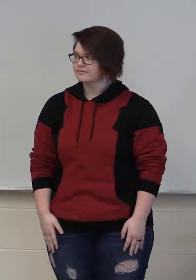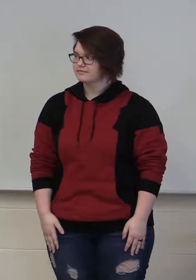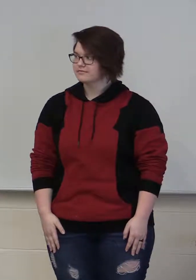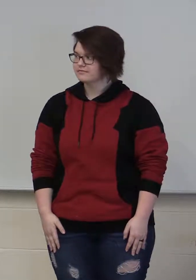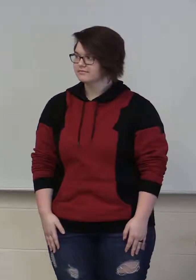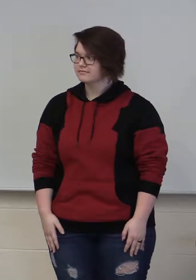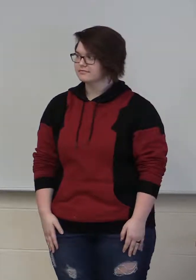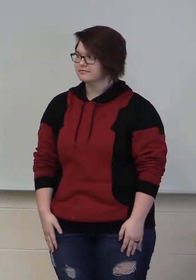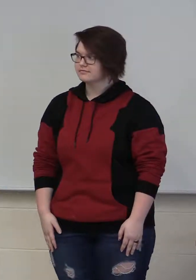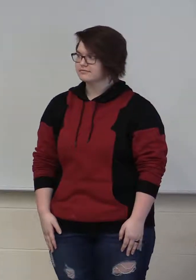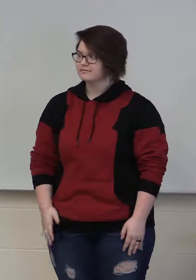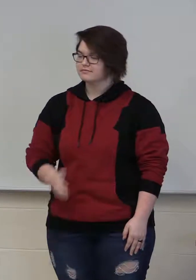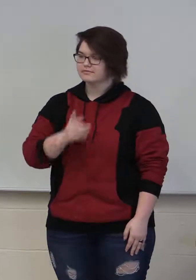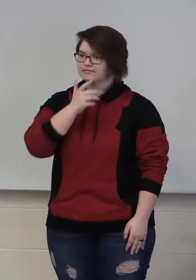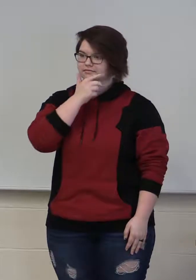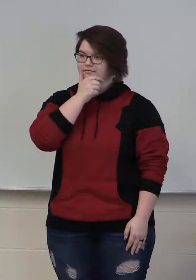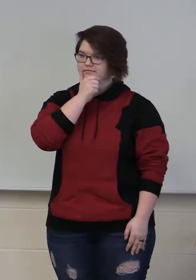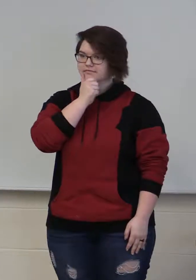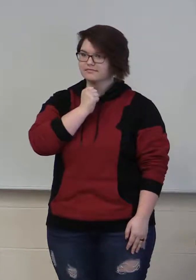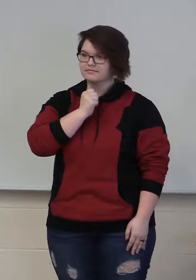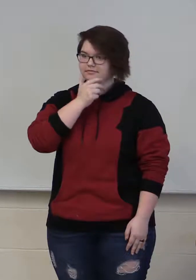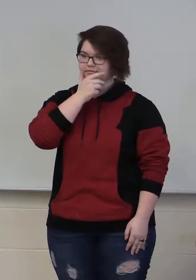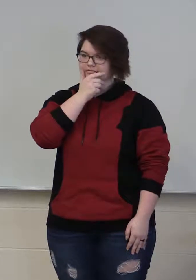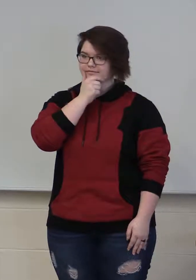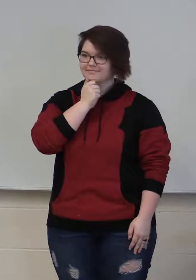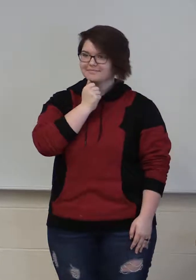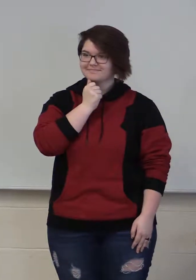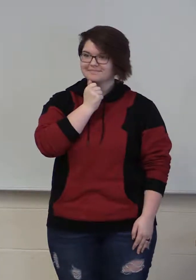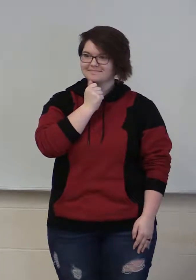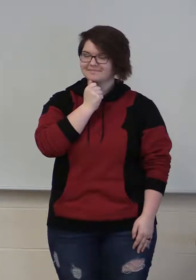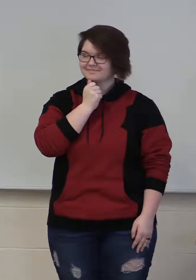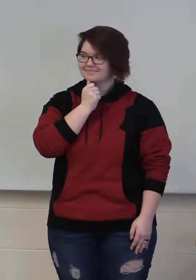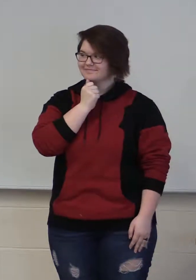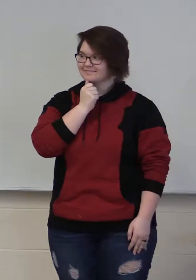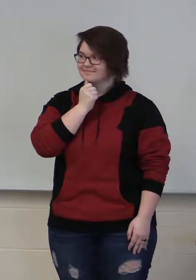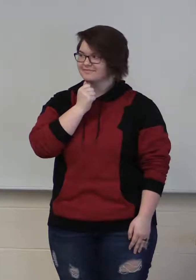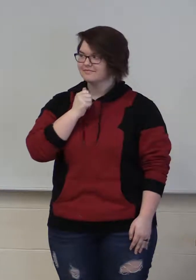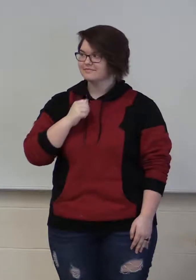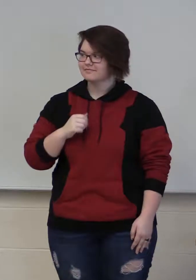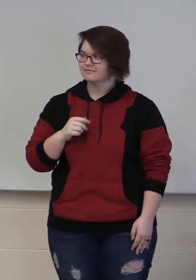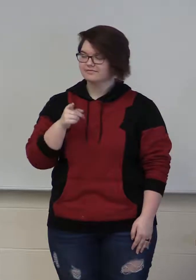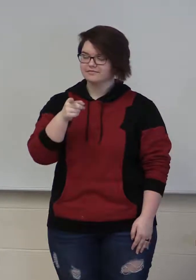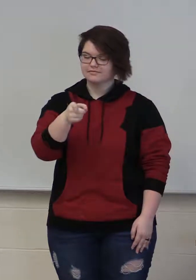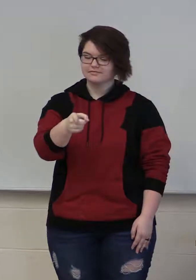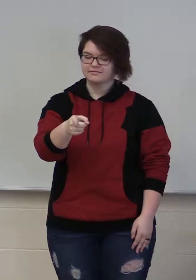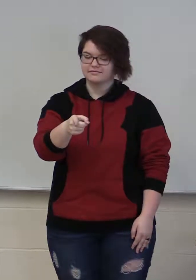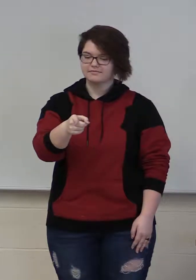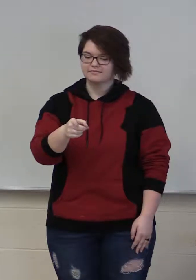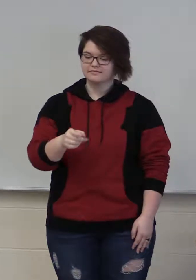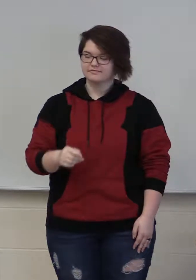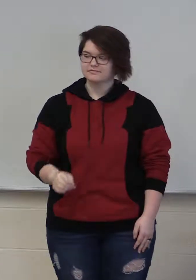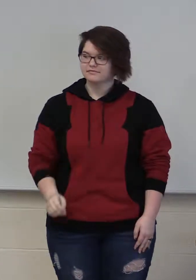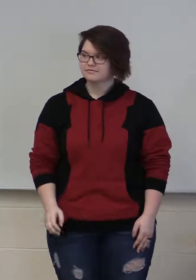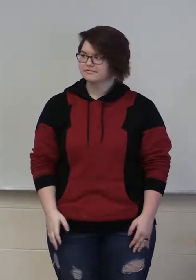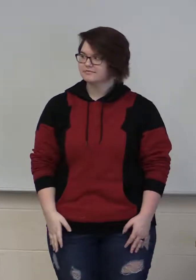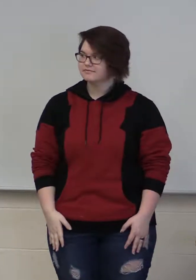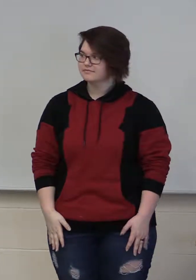but then you'd kind of grab your chin in the air like she's doing here, twice, and then point. Now it's important that